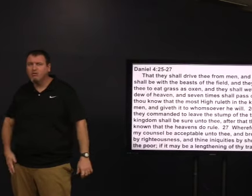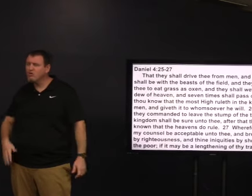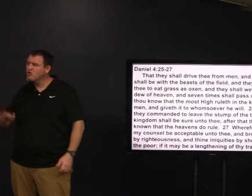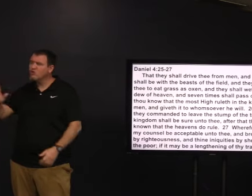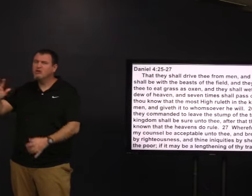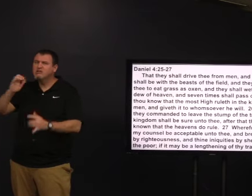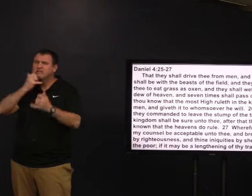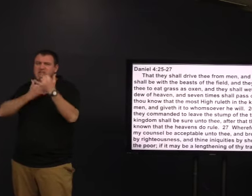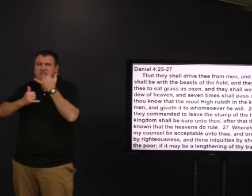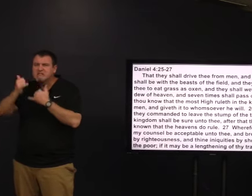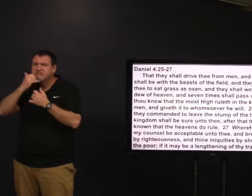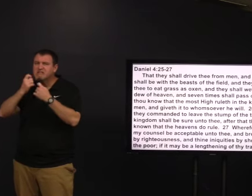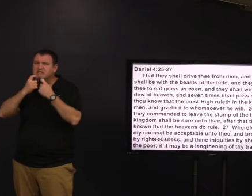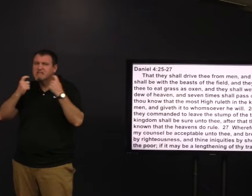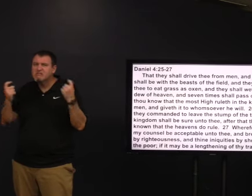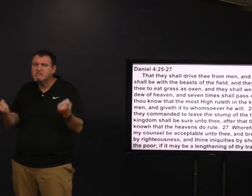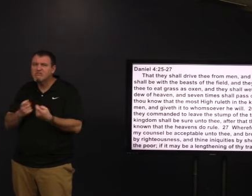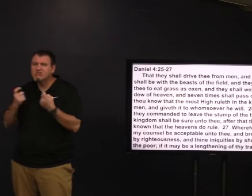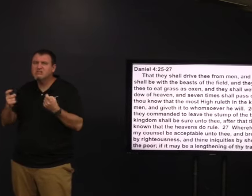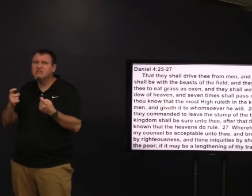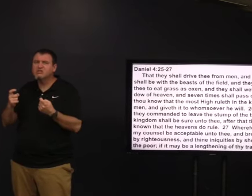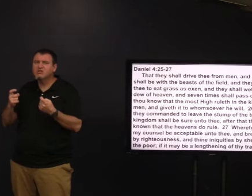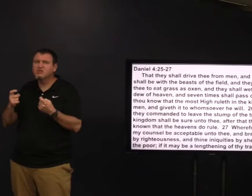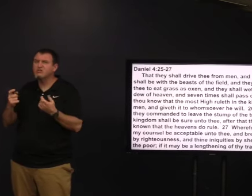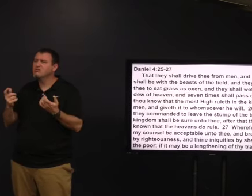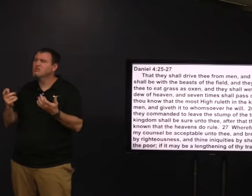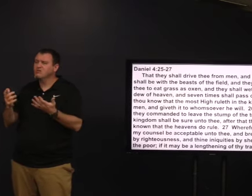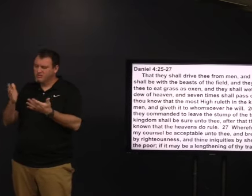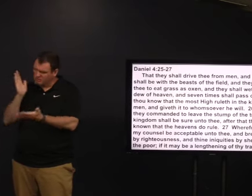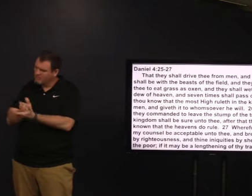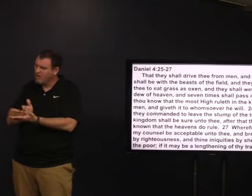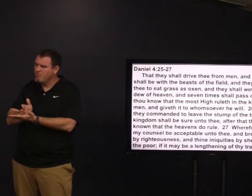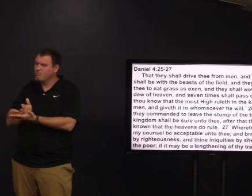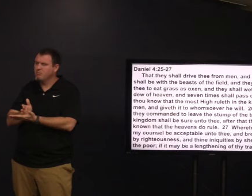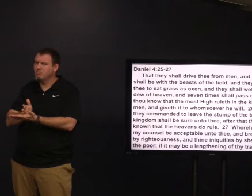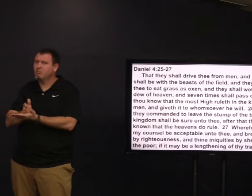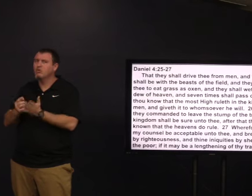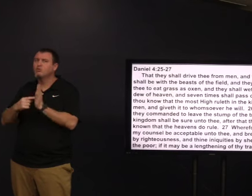Get right with God, your mistakes and sins, stop.